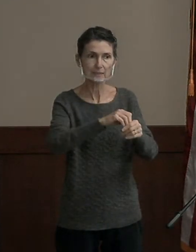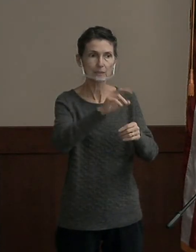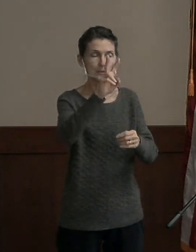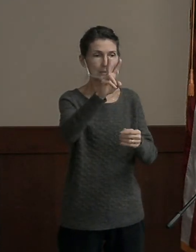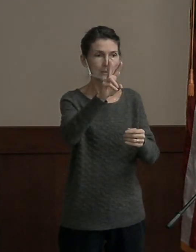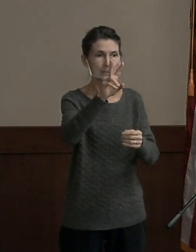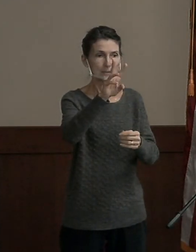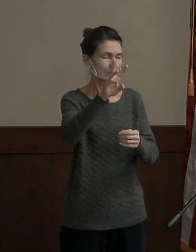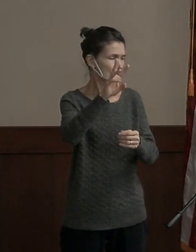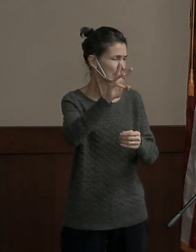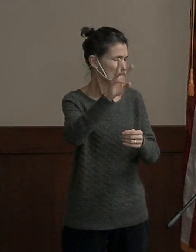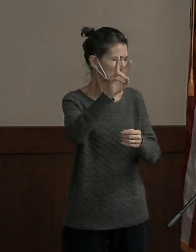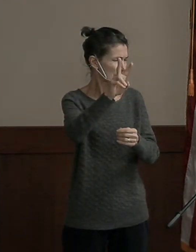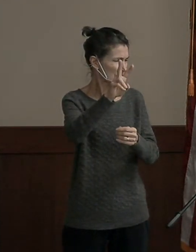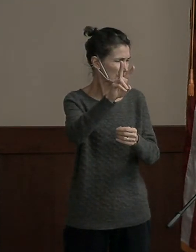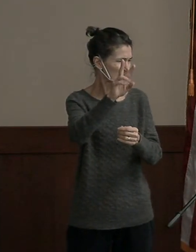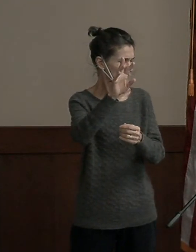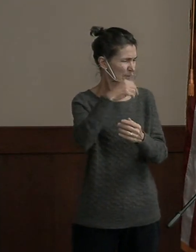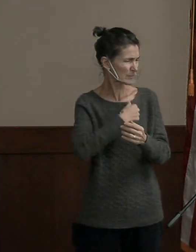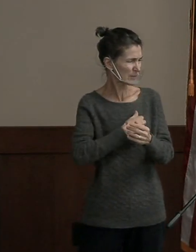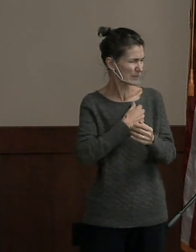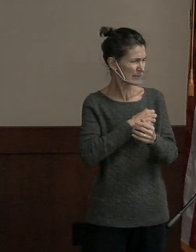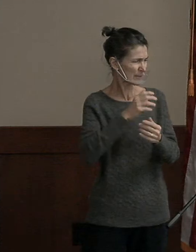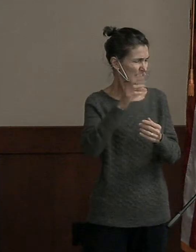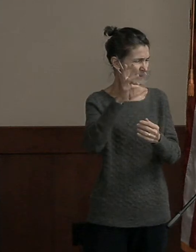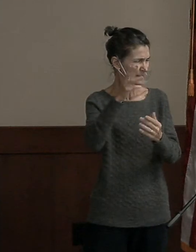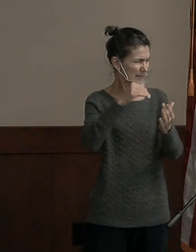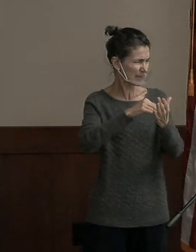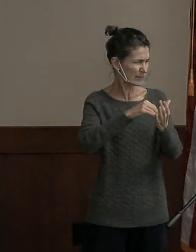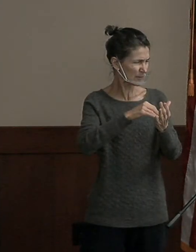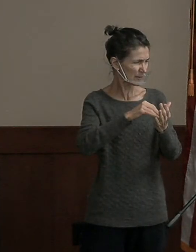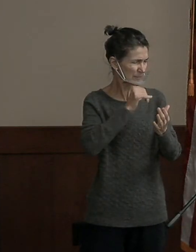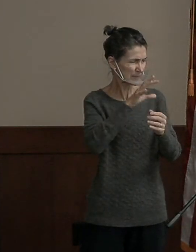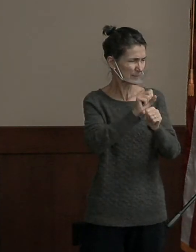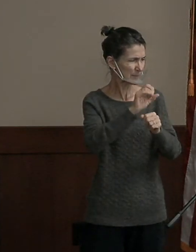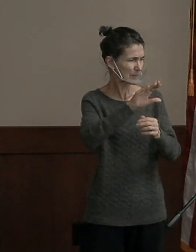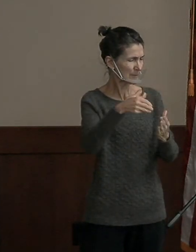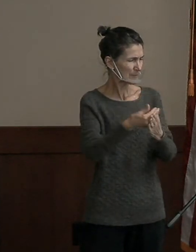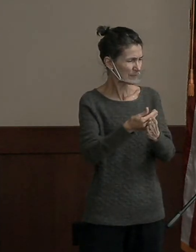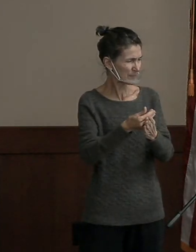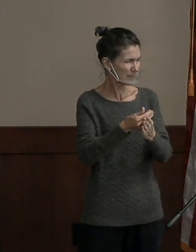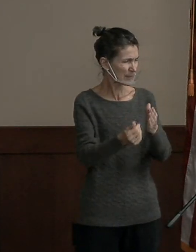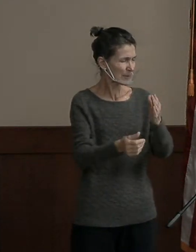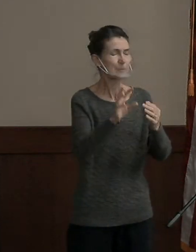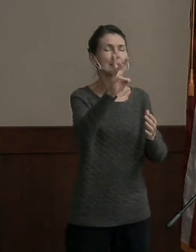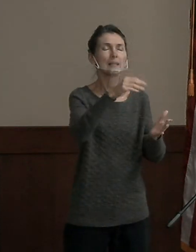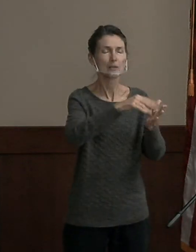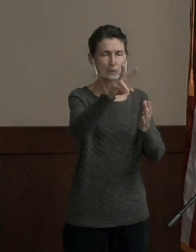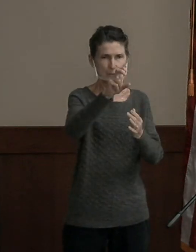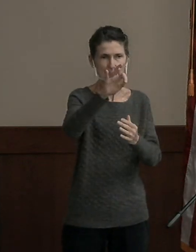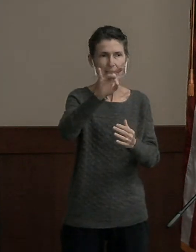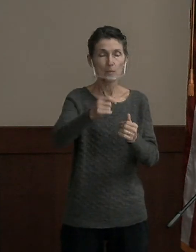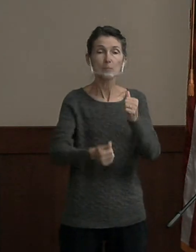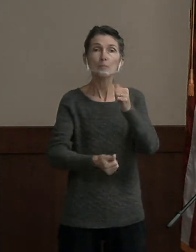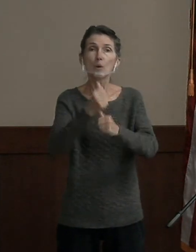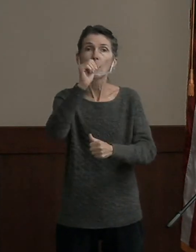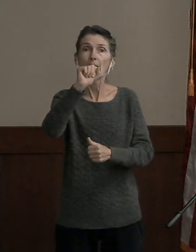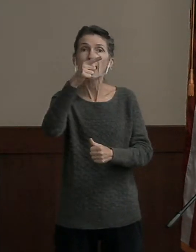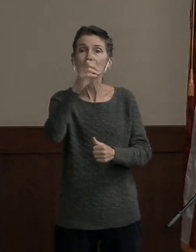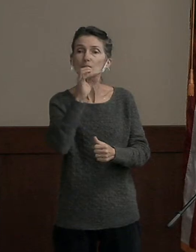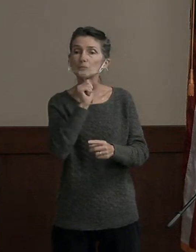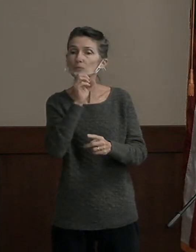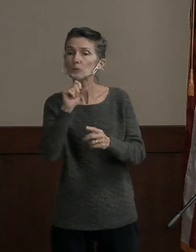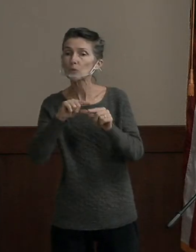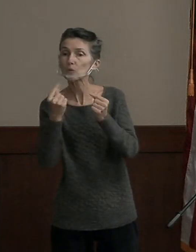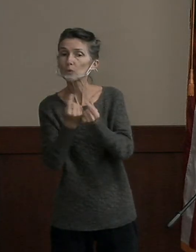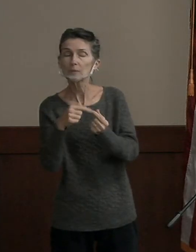6,238, and sadly, 98 deaths. Overall, the age groups that are most affected within